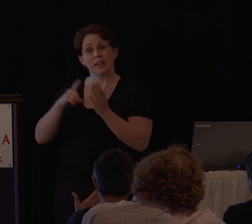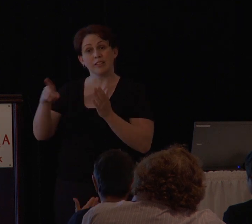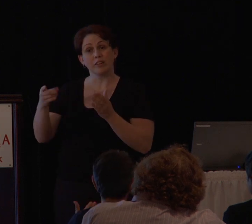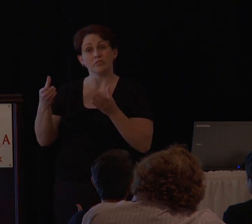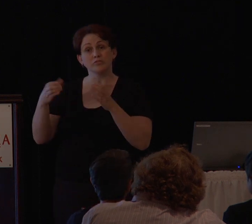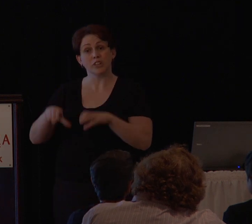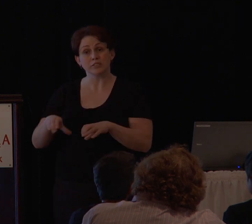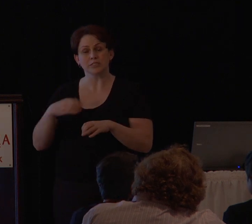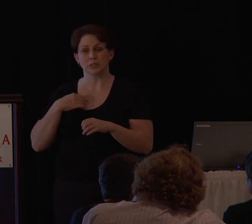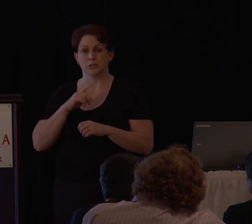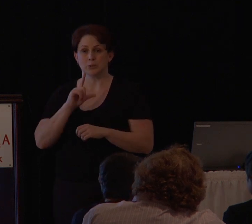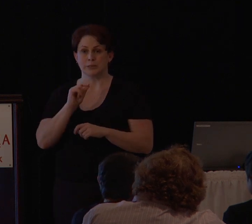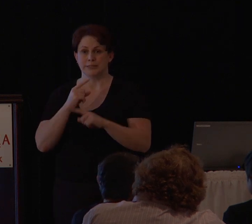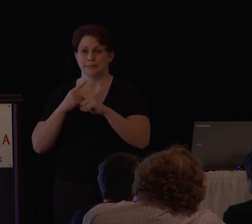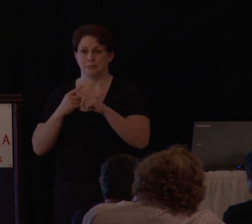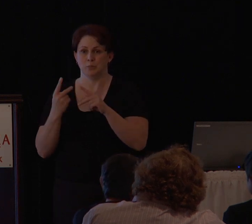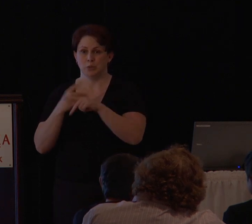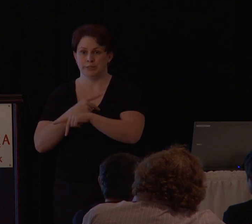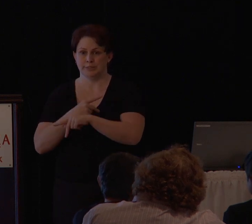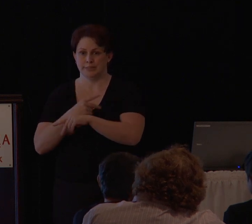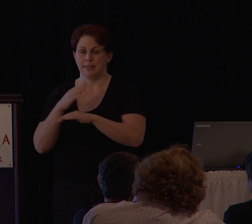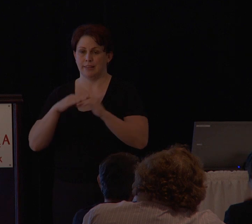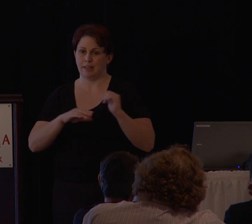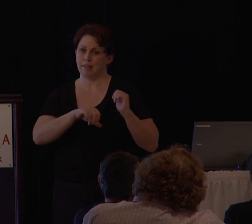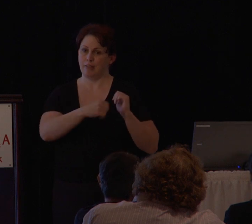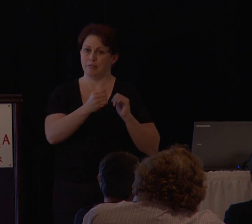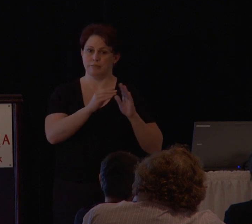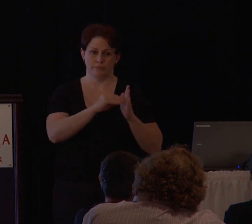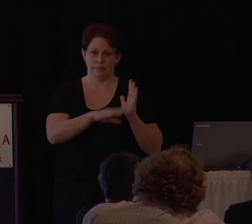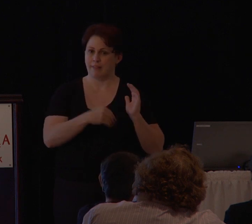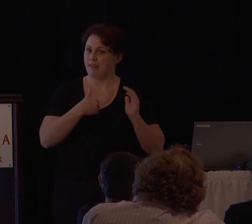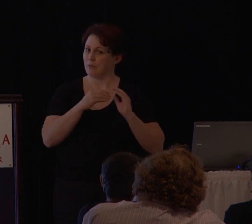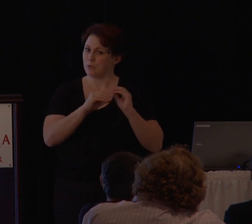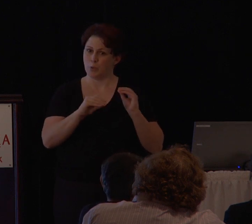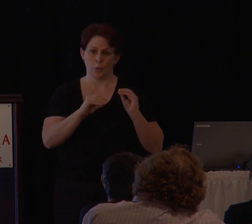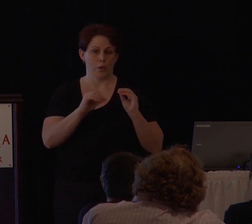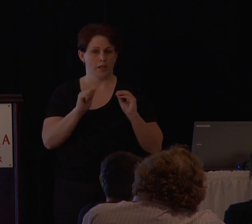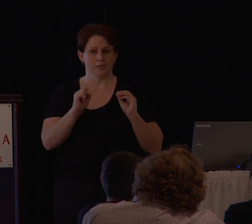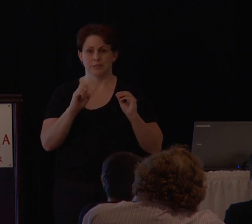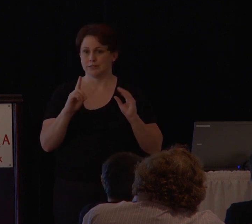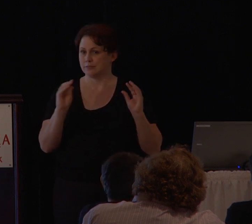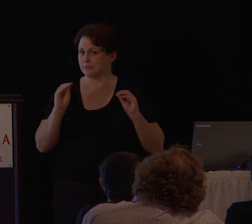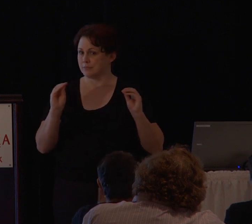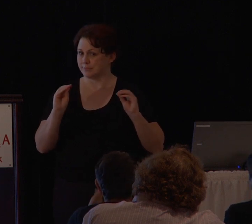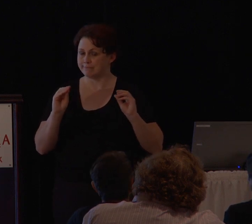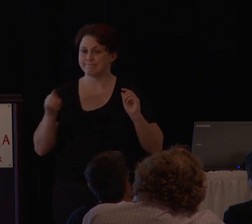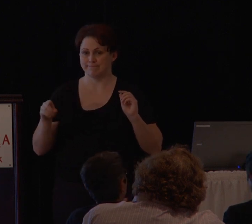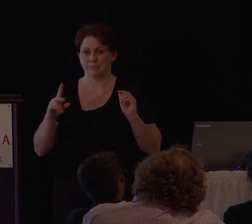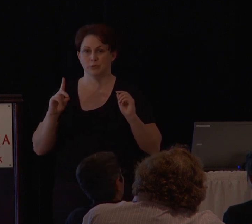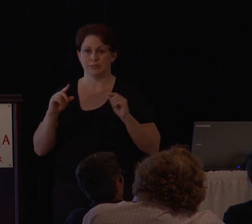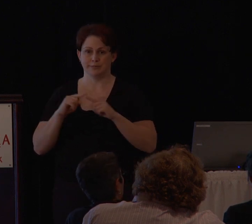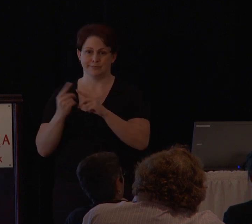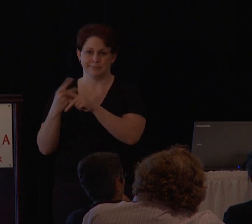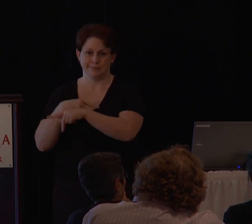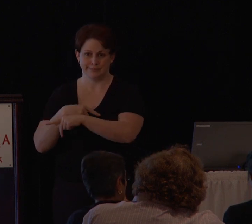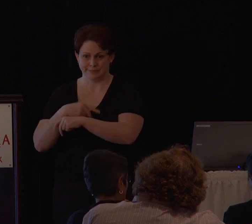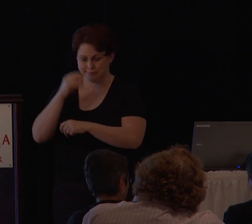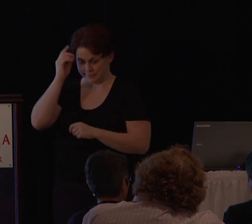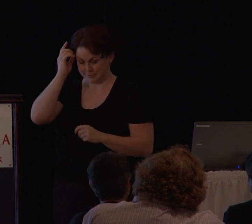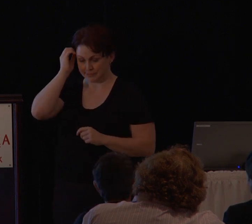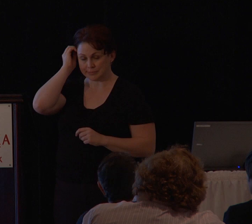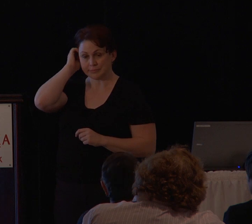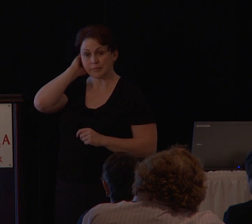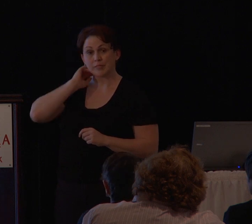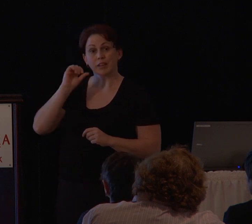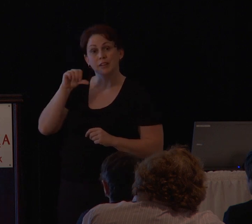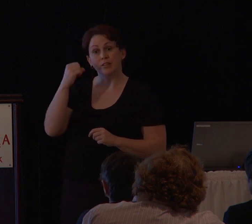bullied than their typically developing peers. In school boards, another important reason why we